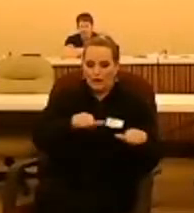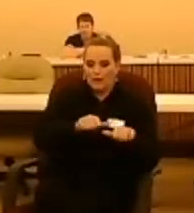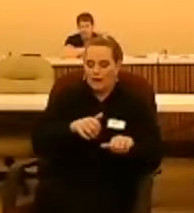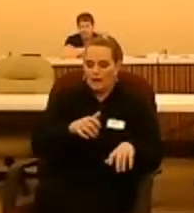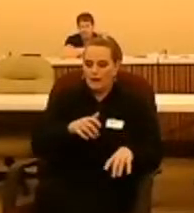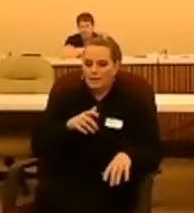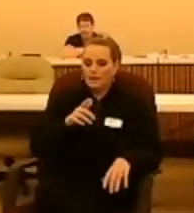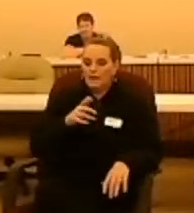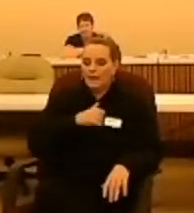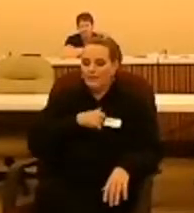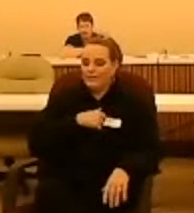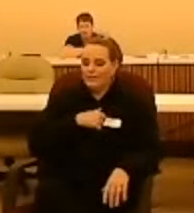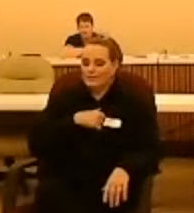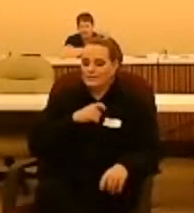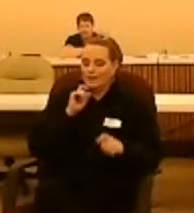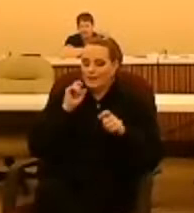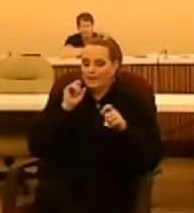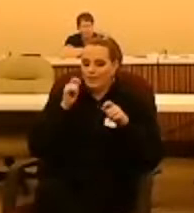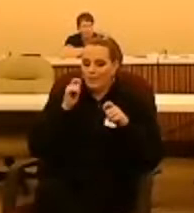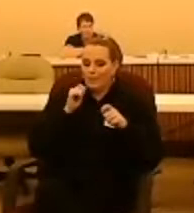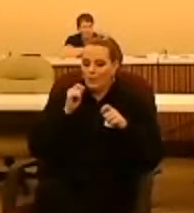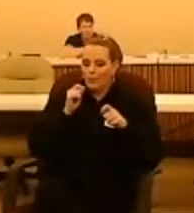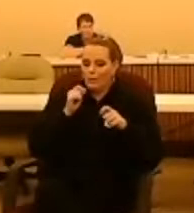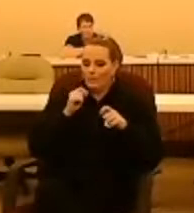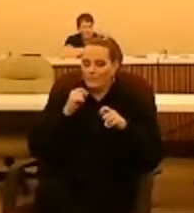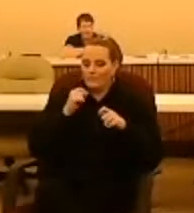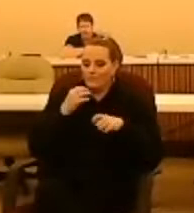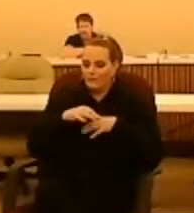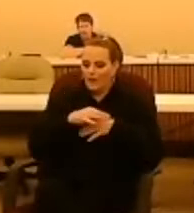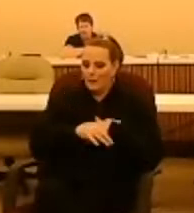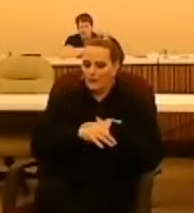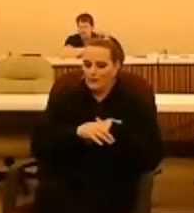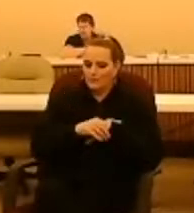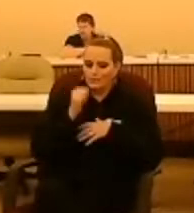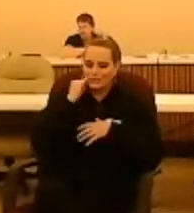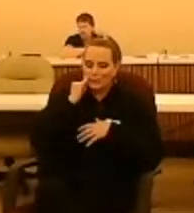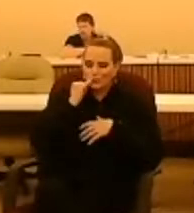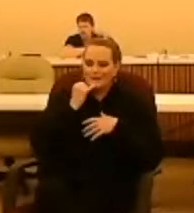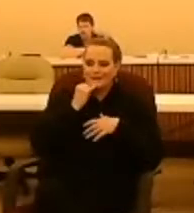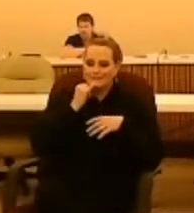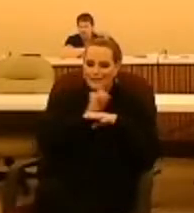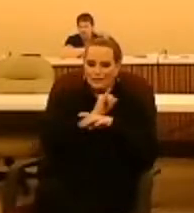were supposed to be office parks and industrial, not homes